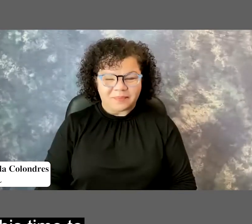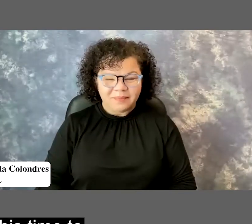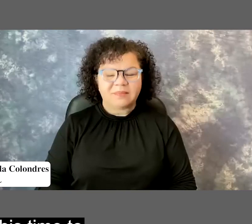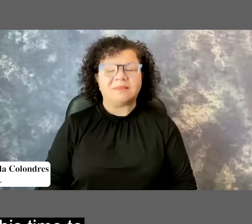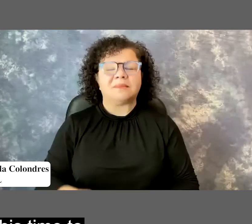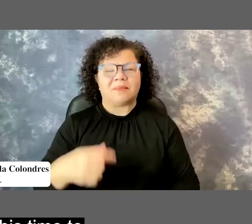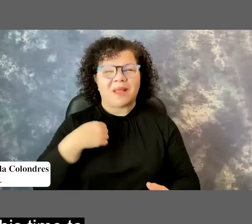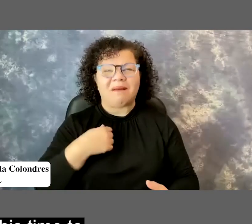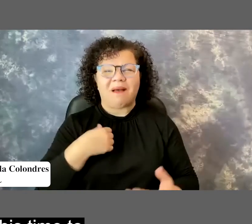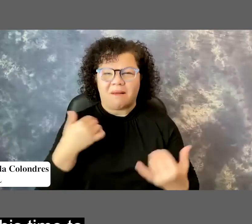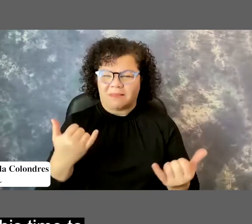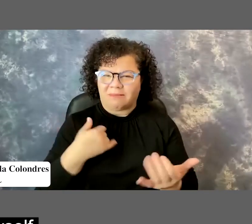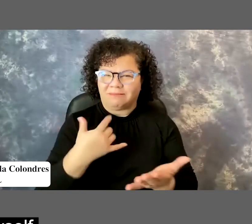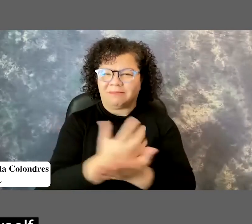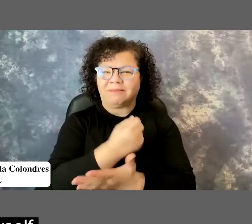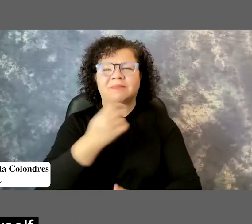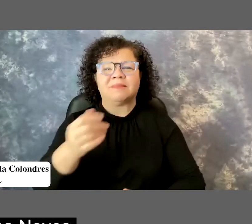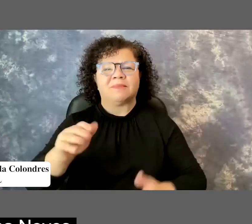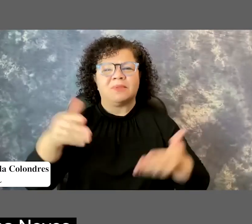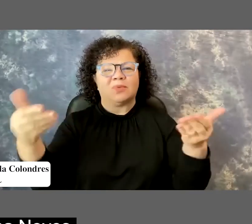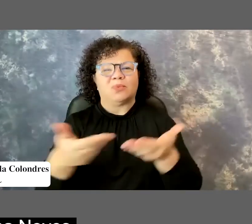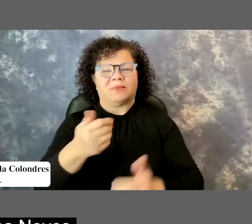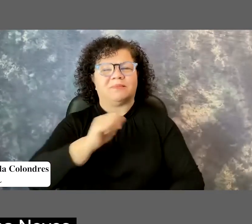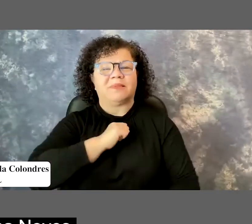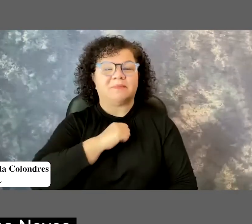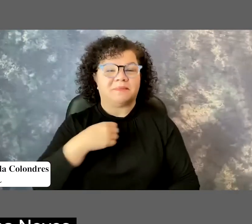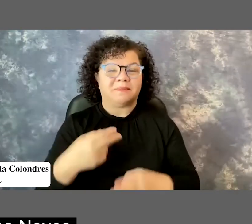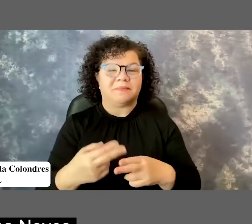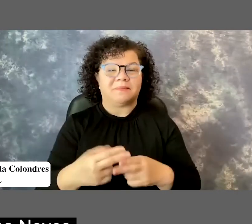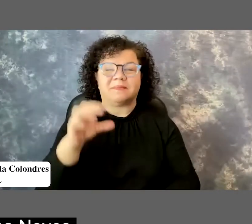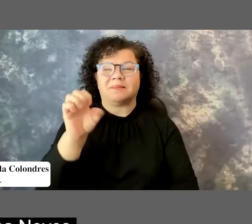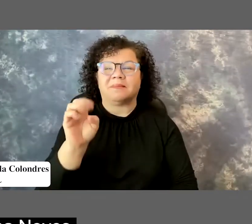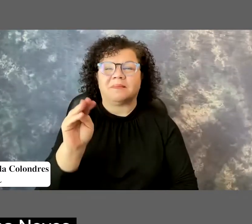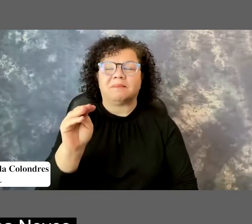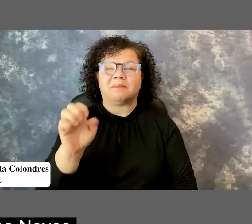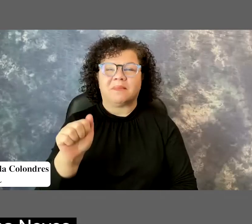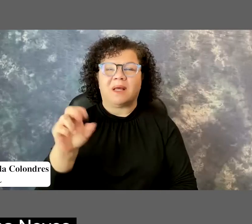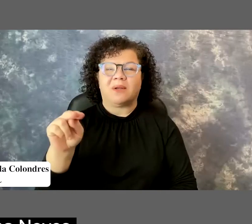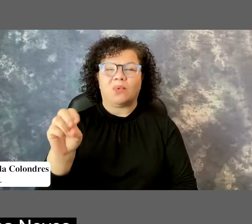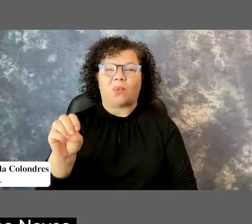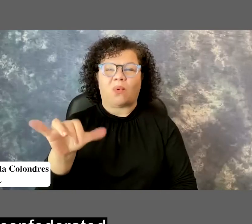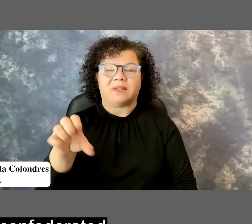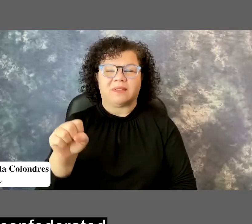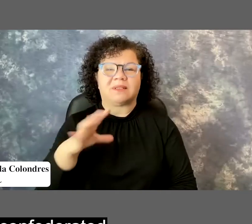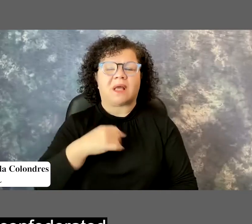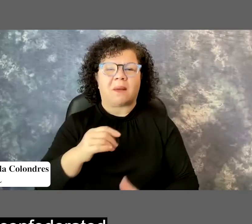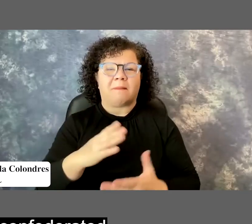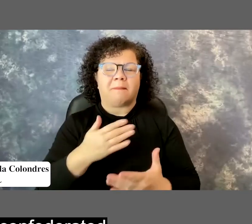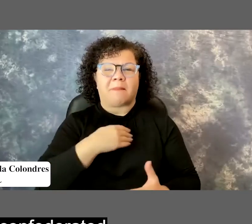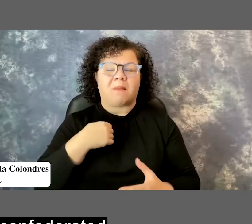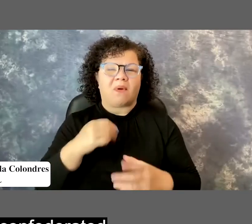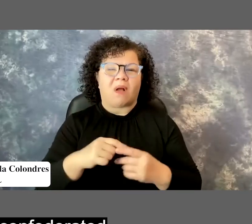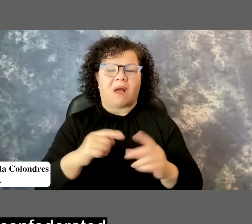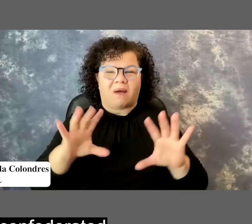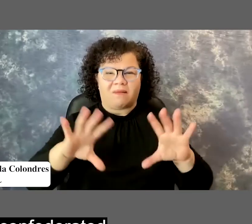I'm going to take this time to introduce myself. My name is Emma Noyes. I'm a member of the Confederated Tribes of the